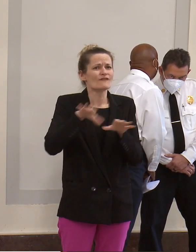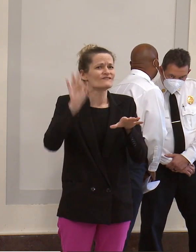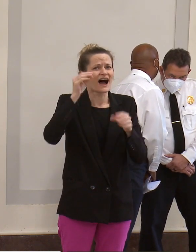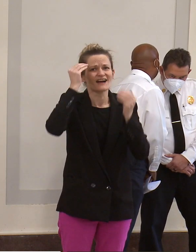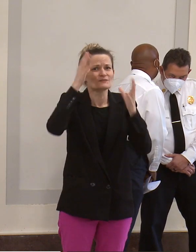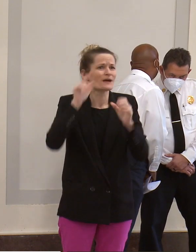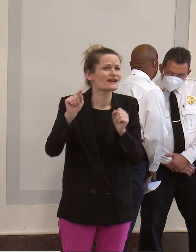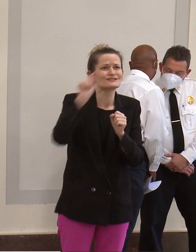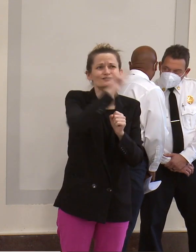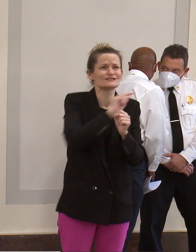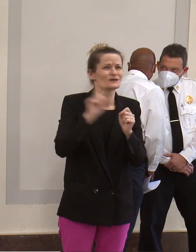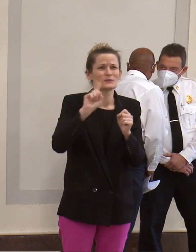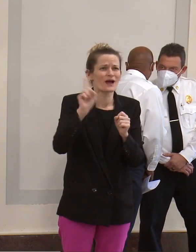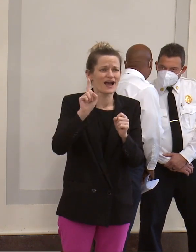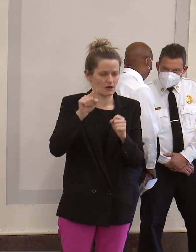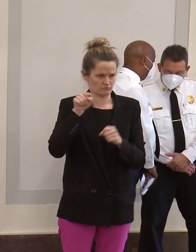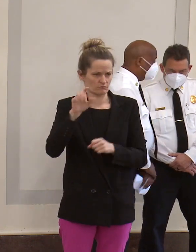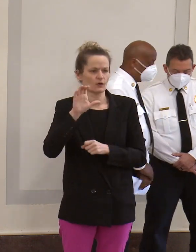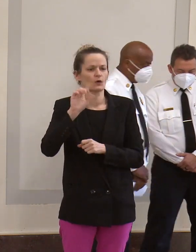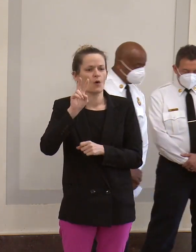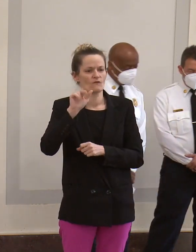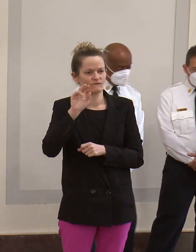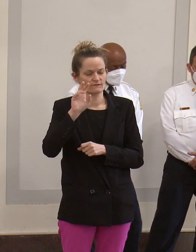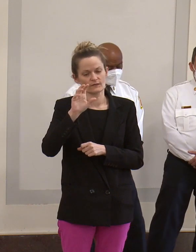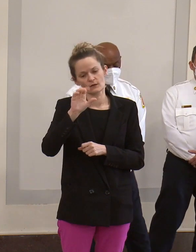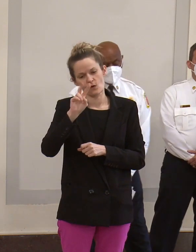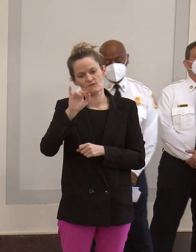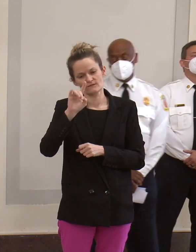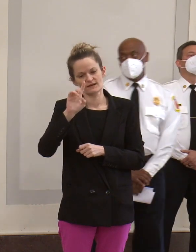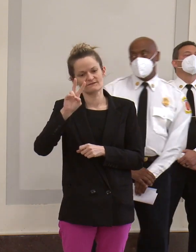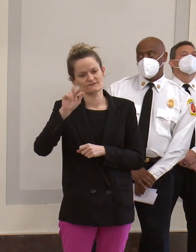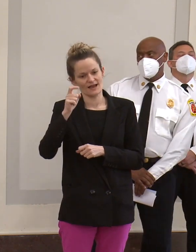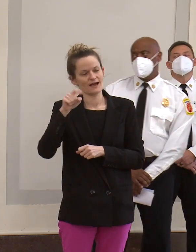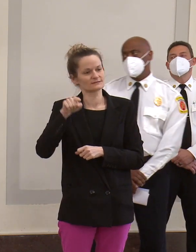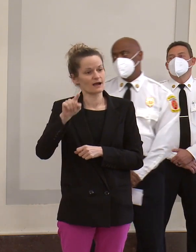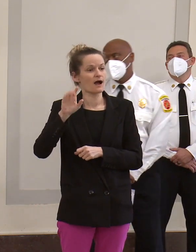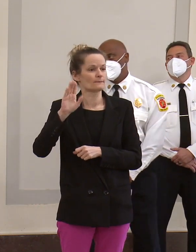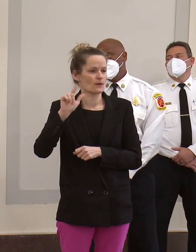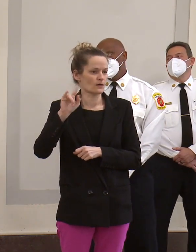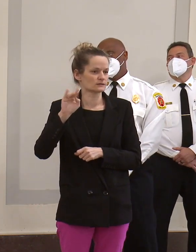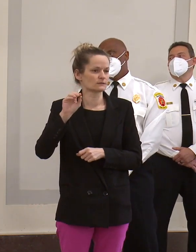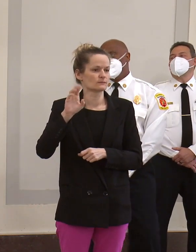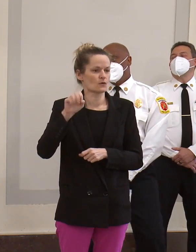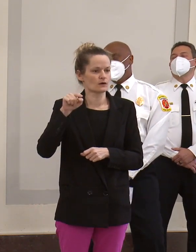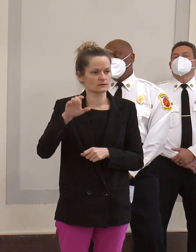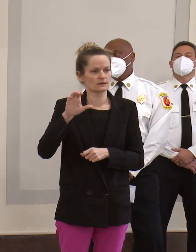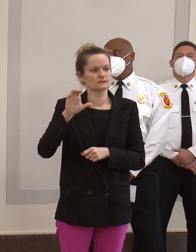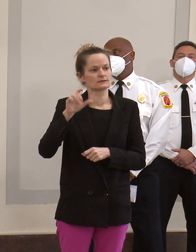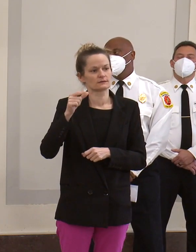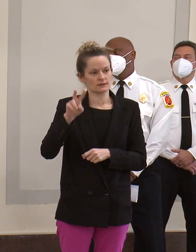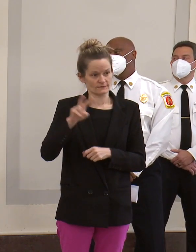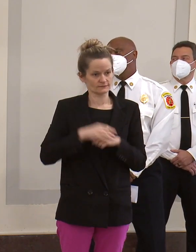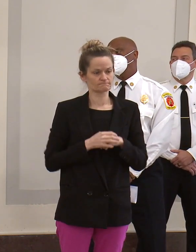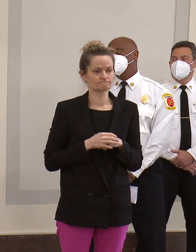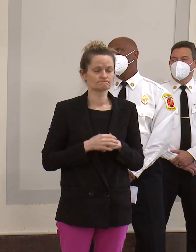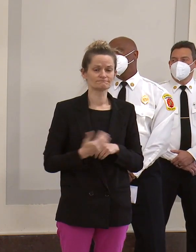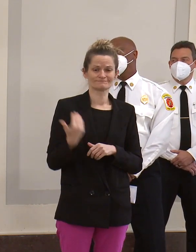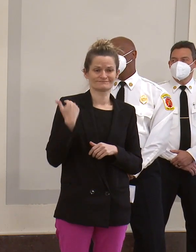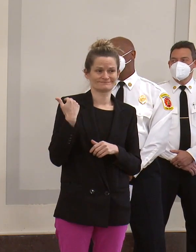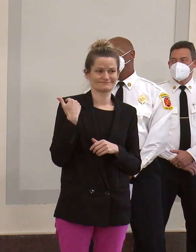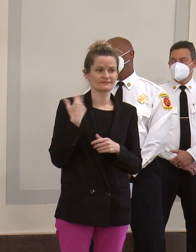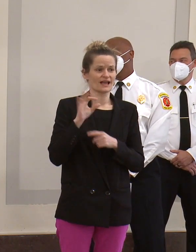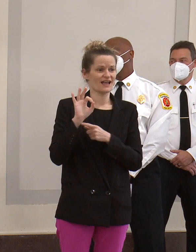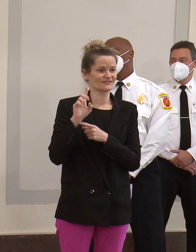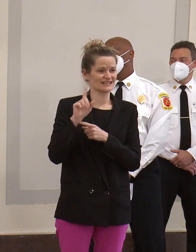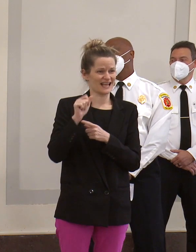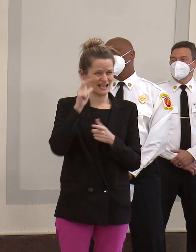coronavirus.baltimorecity.gov/testing. In the last few weeks, the FDA has approved additional doses to those who received a 2-dose vaccine and are moderate